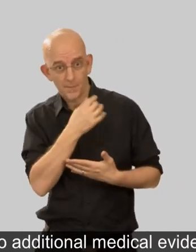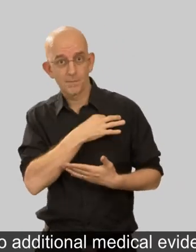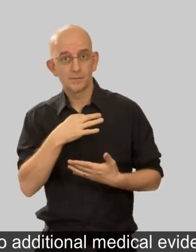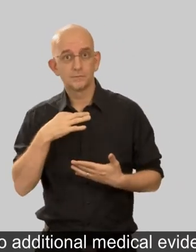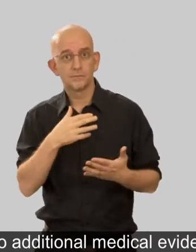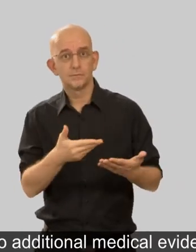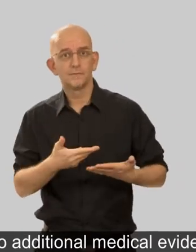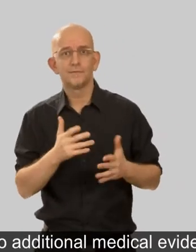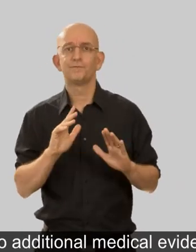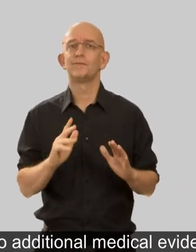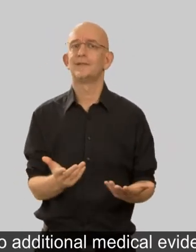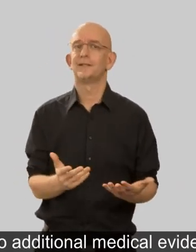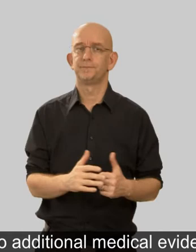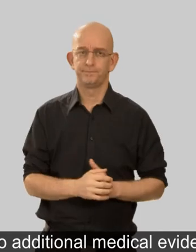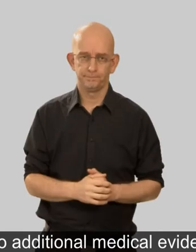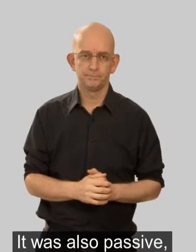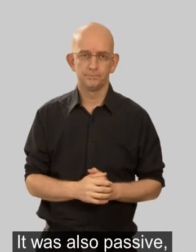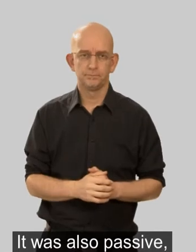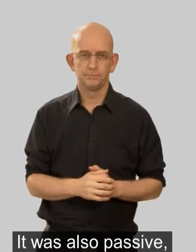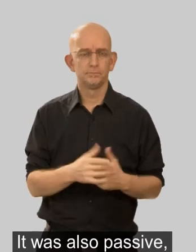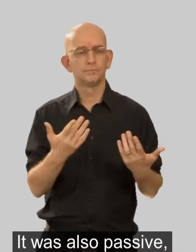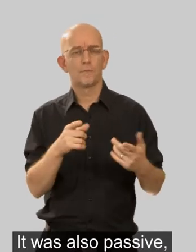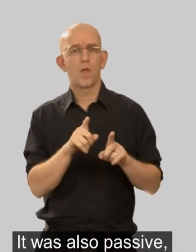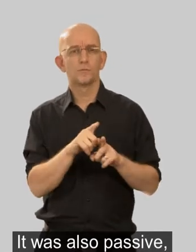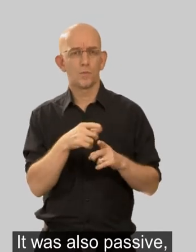with no additional medical evidence.